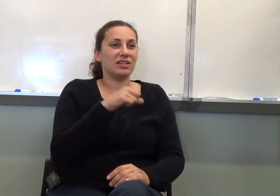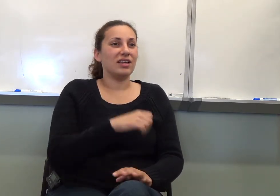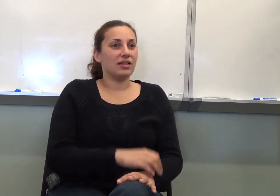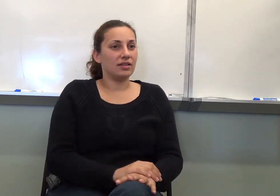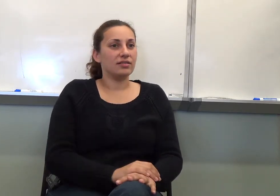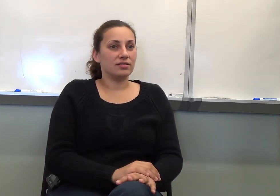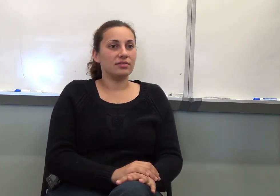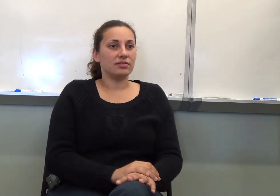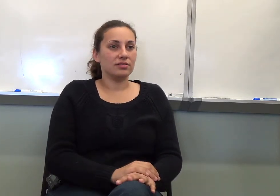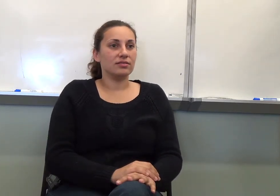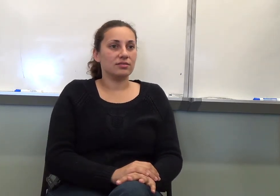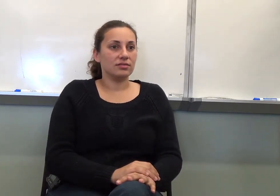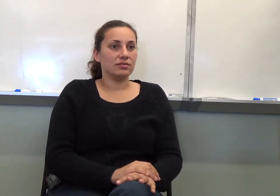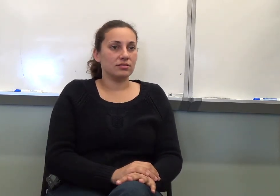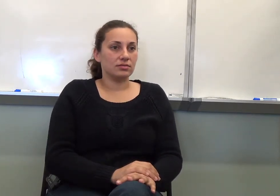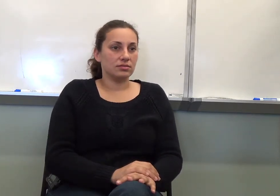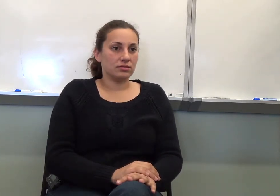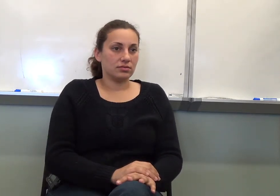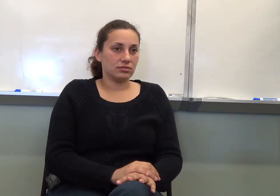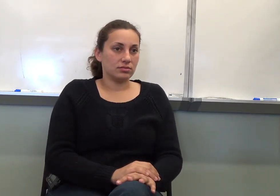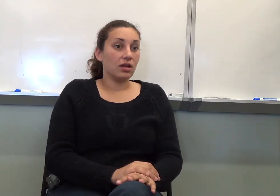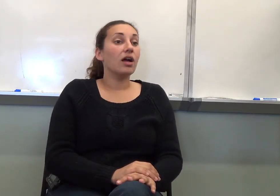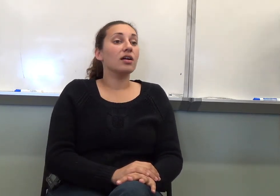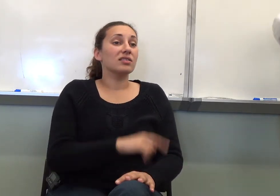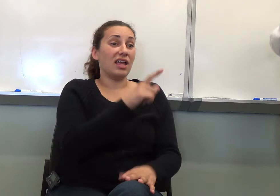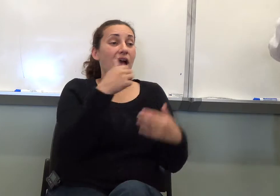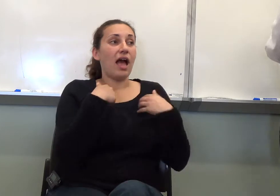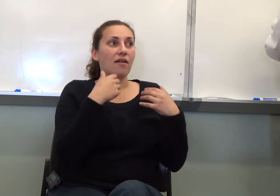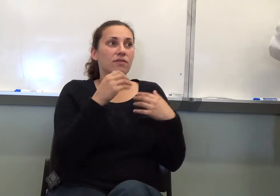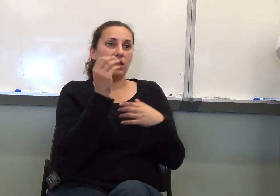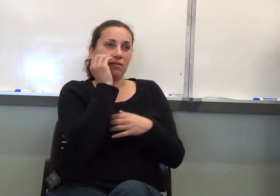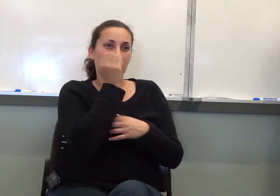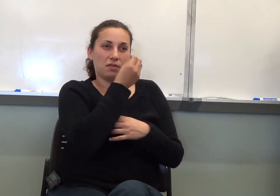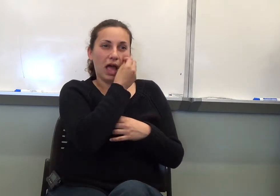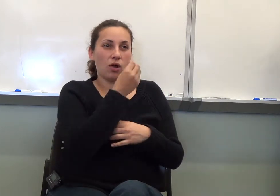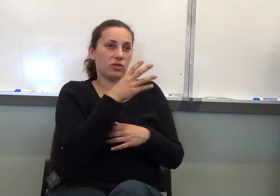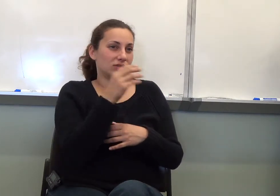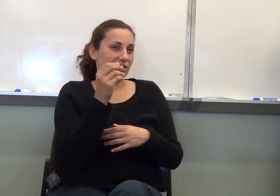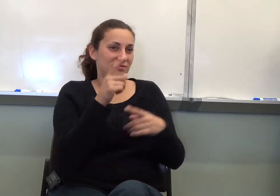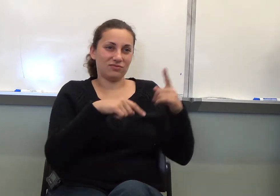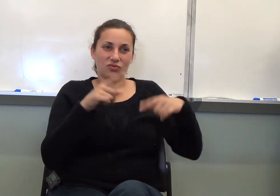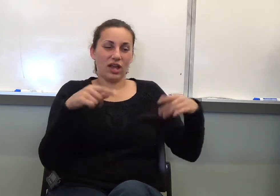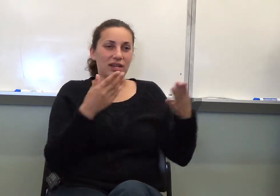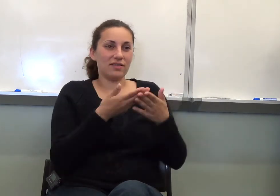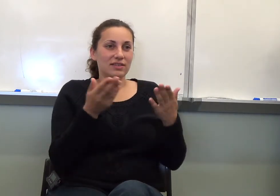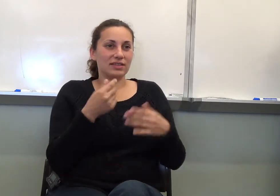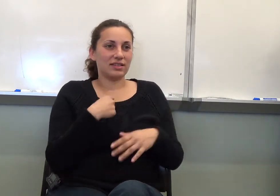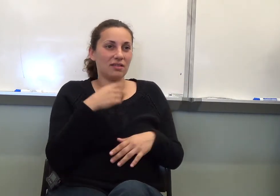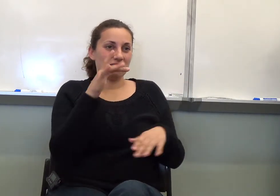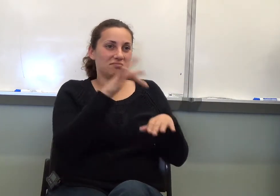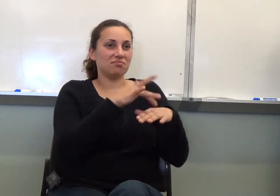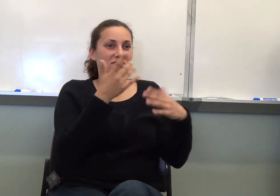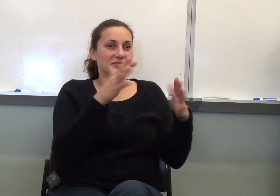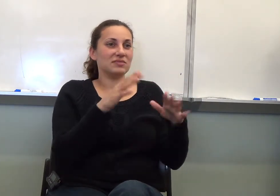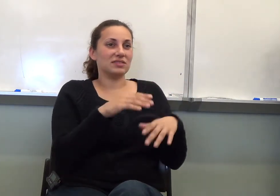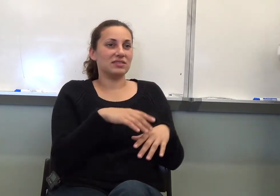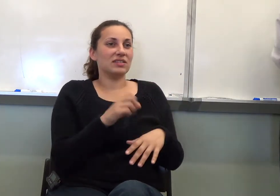1. See the coefficient of 1 there? No, of course you don't. It's very small. That's right. There it is.